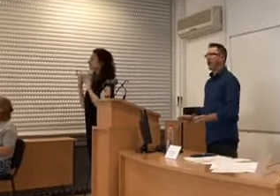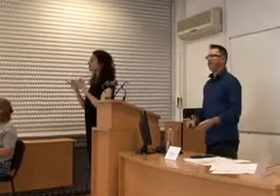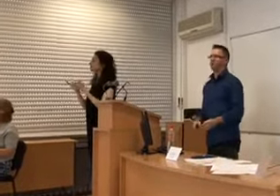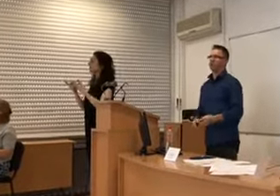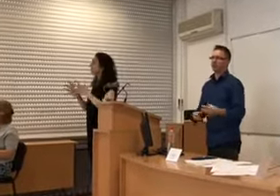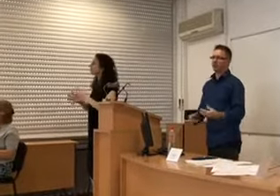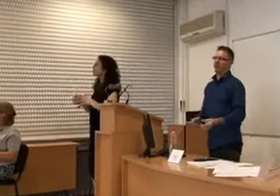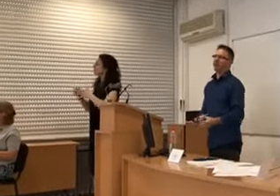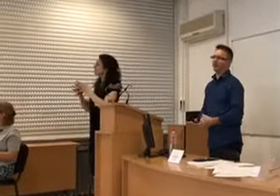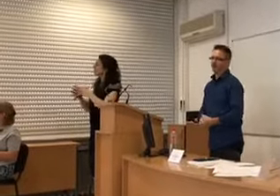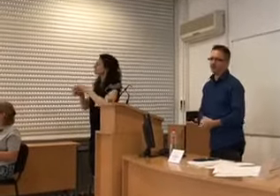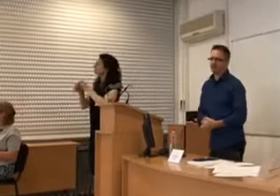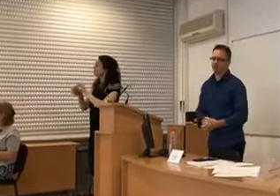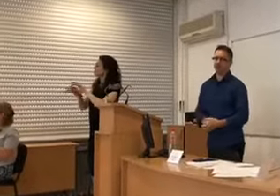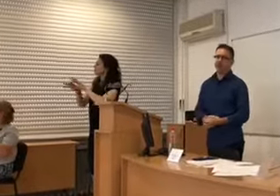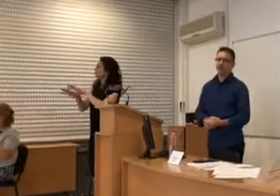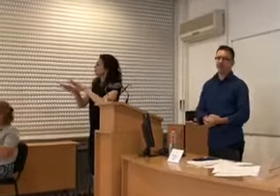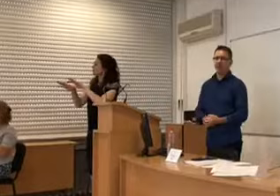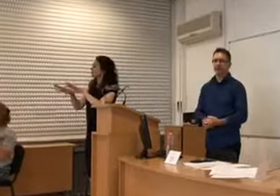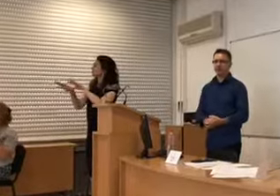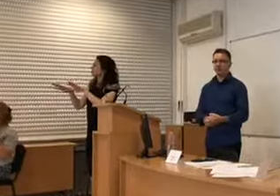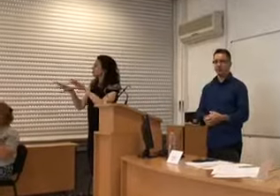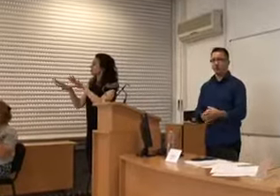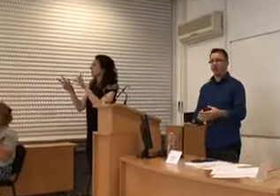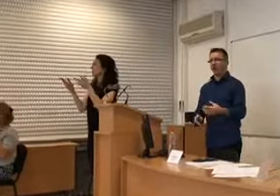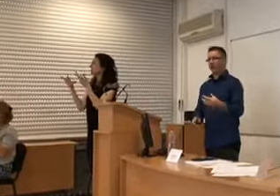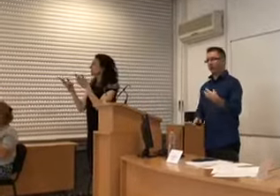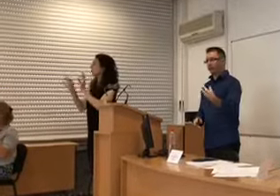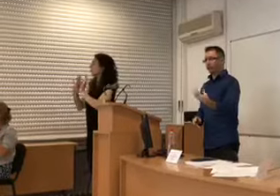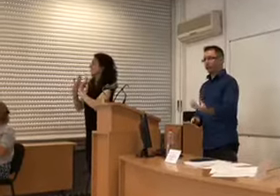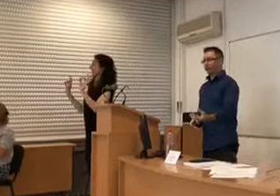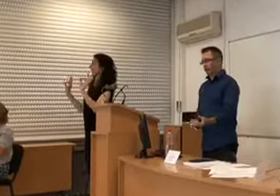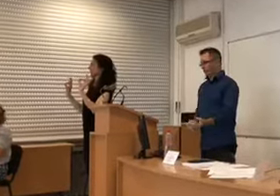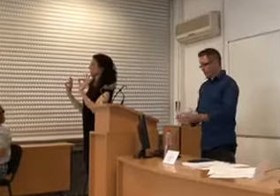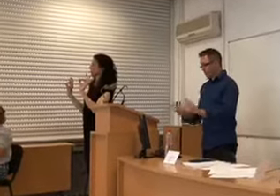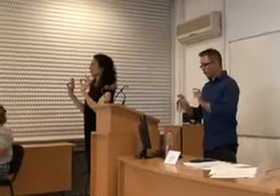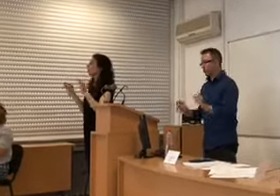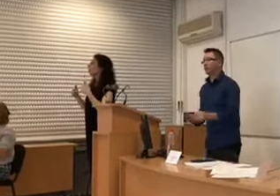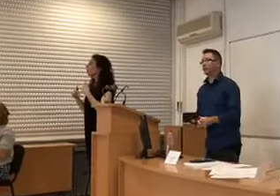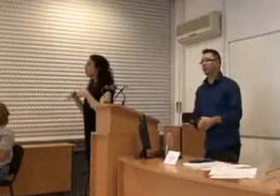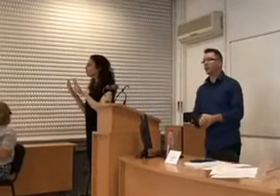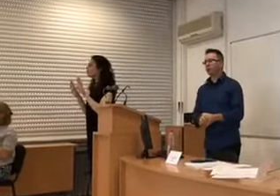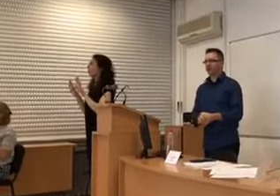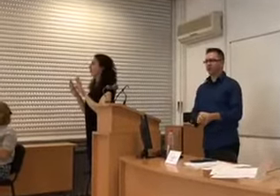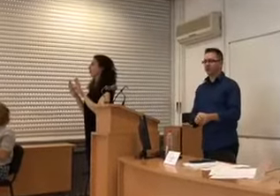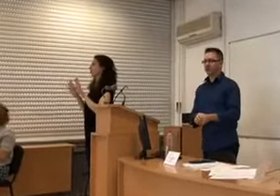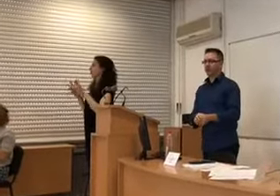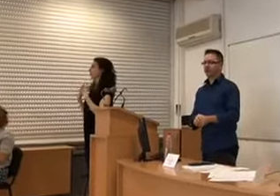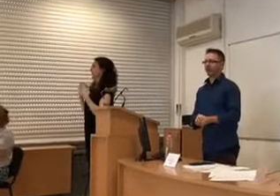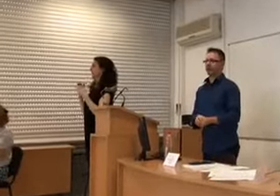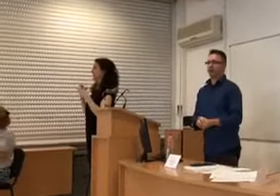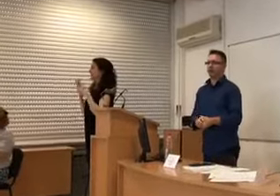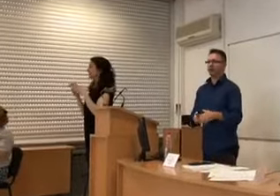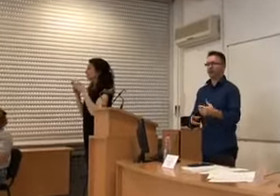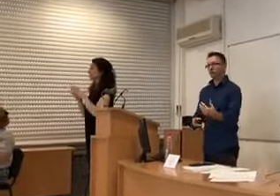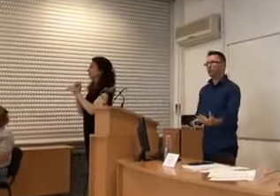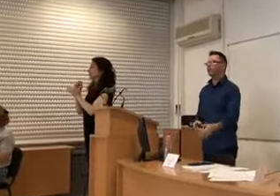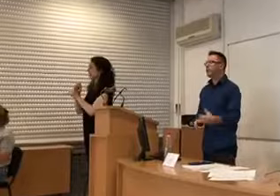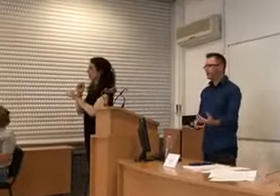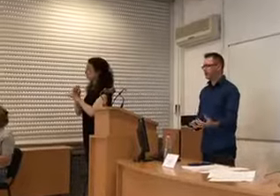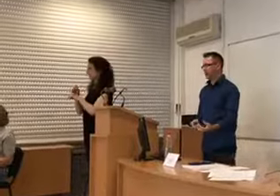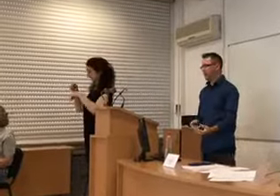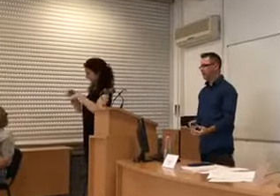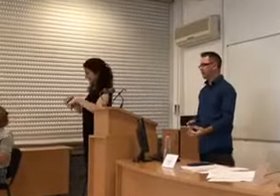polarization after the advent of the internet. So a lot of so-called sex workers nowadays, thanks